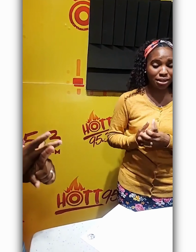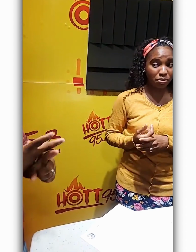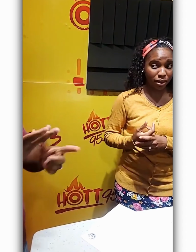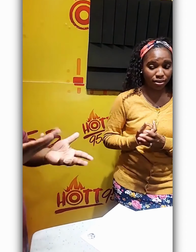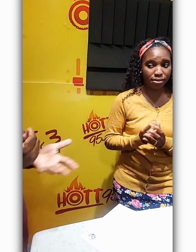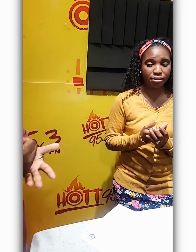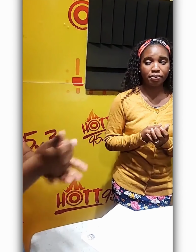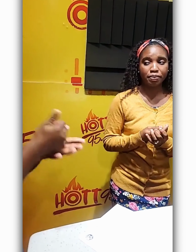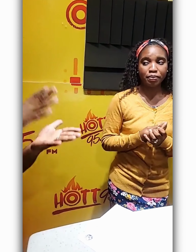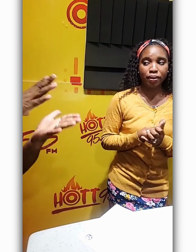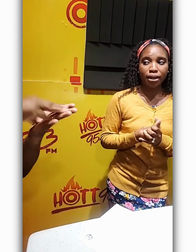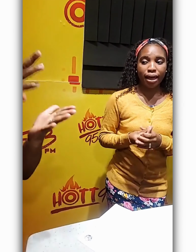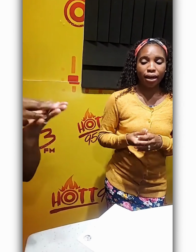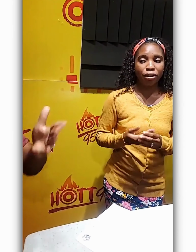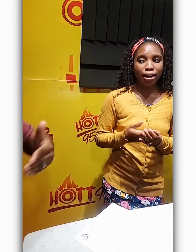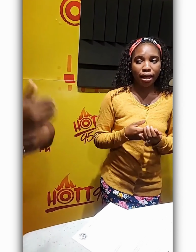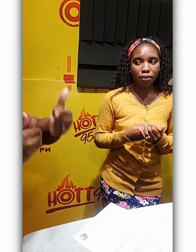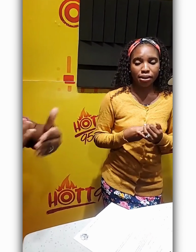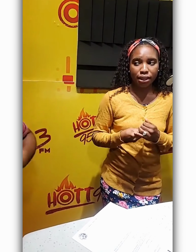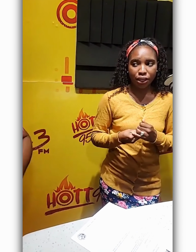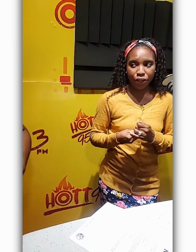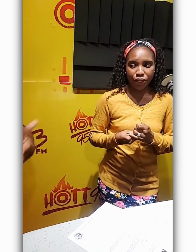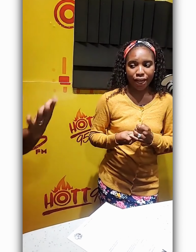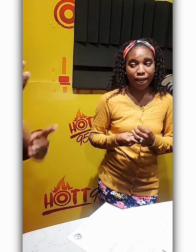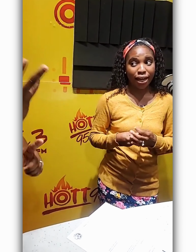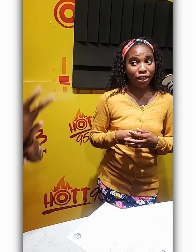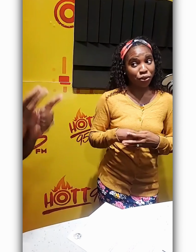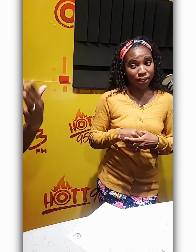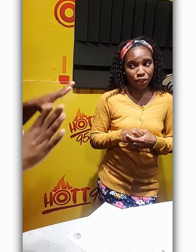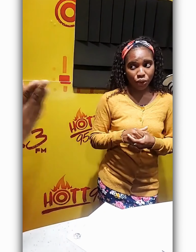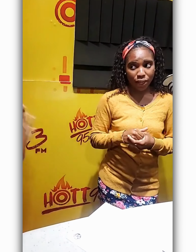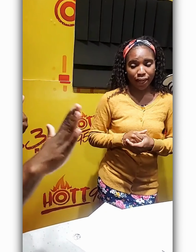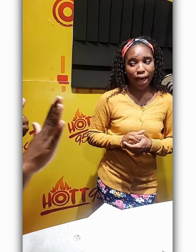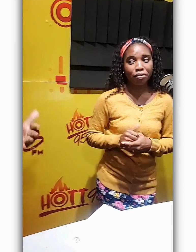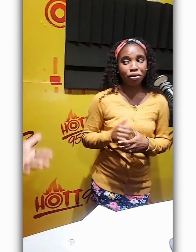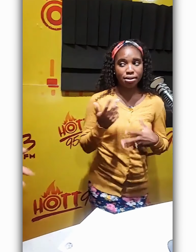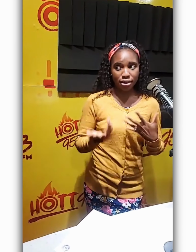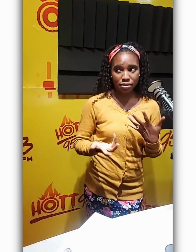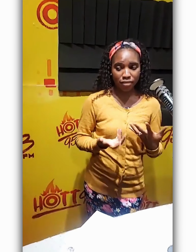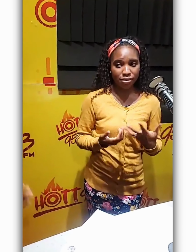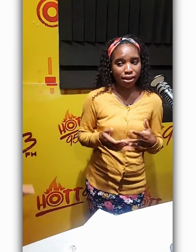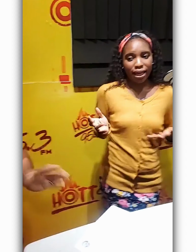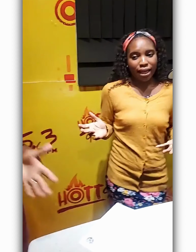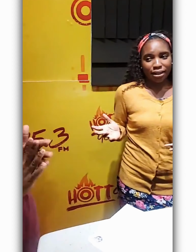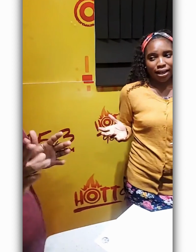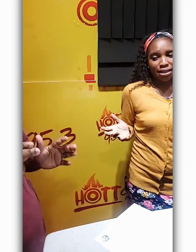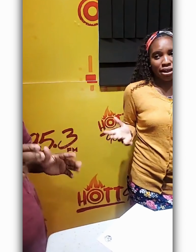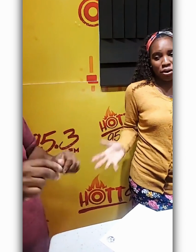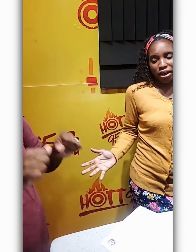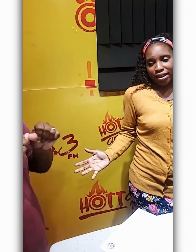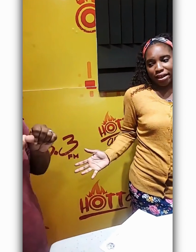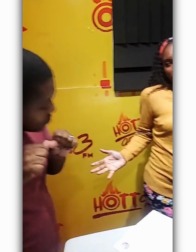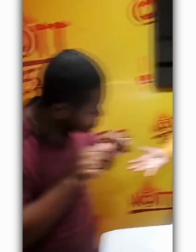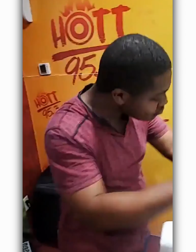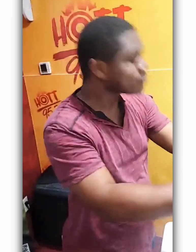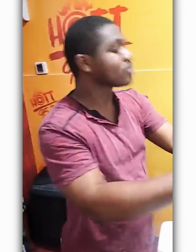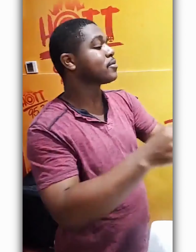months. And it really helped us to learn, and I truly enjoyed it. After the 6 months, did I say, okay, that'll be it? No.